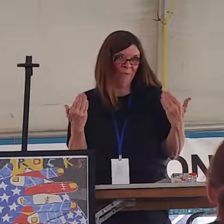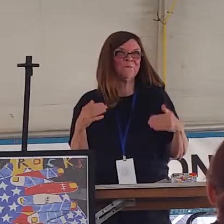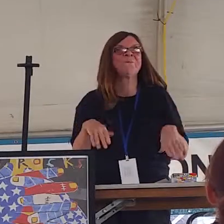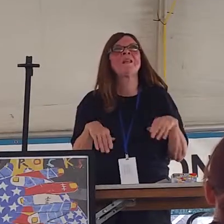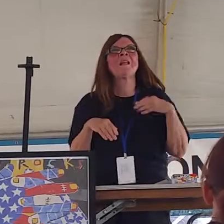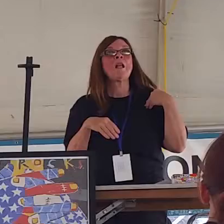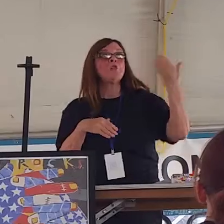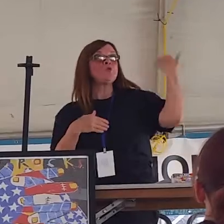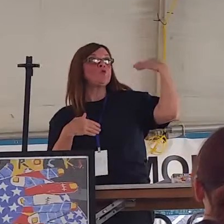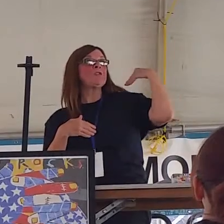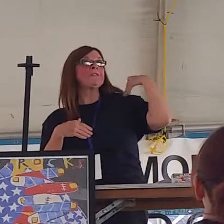5th year now.